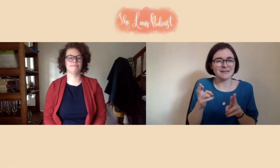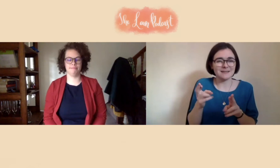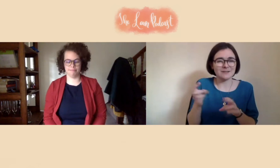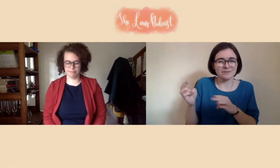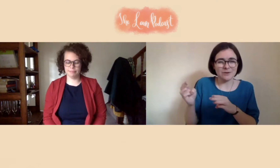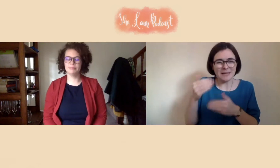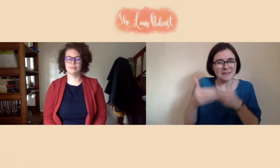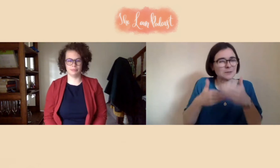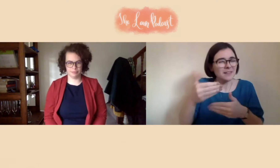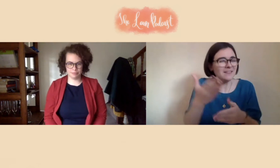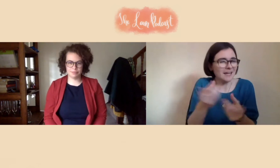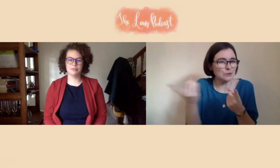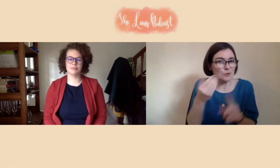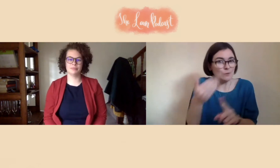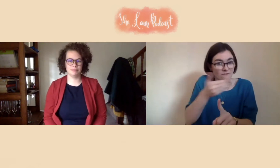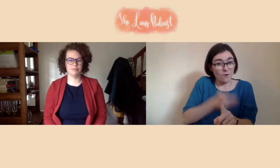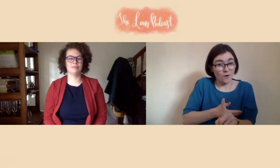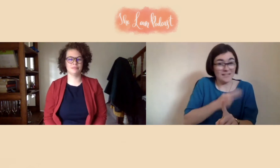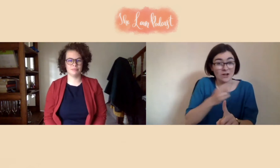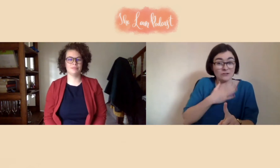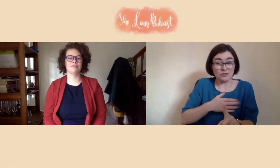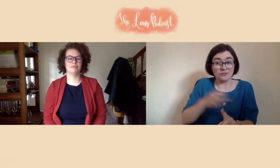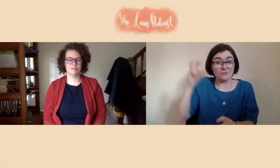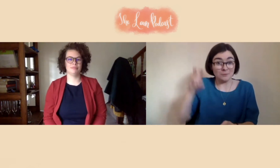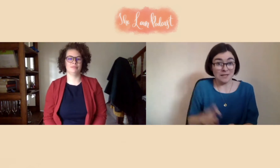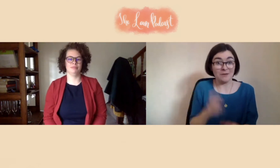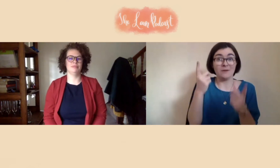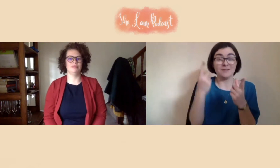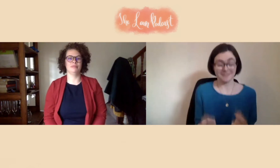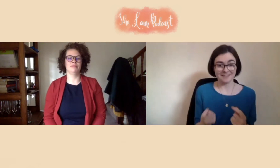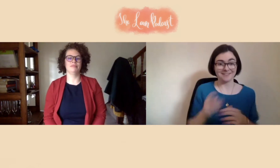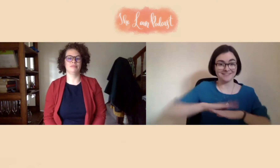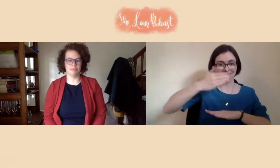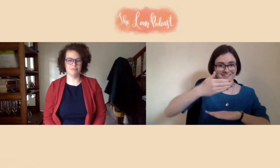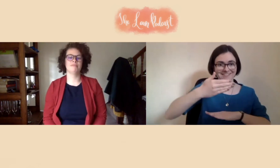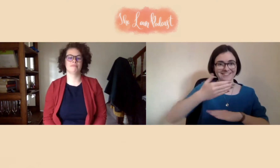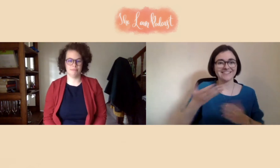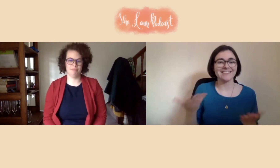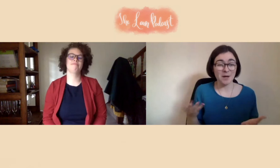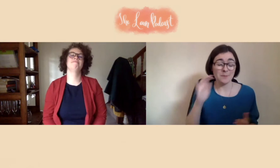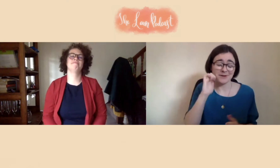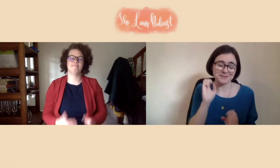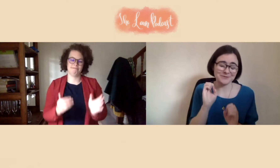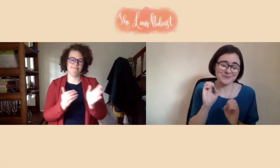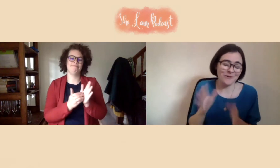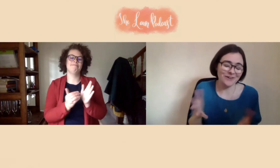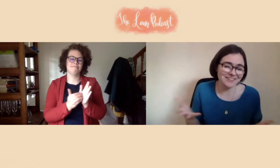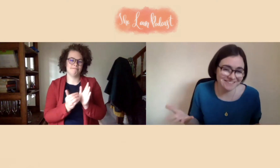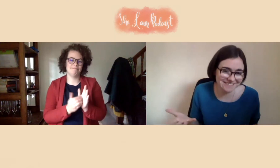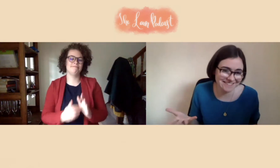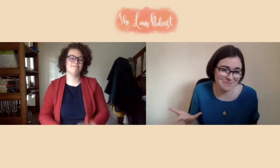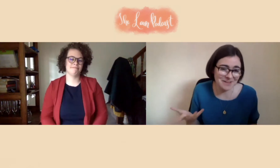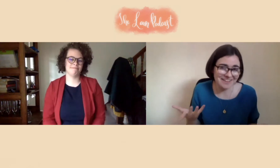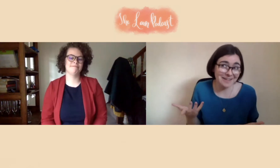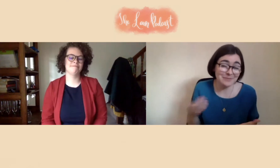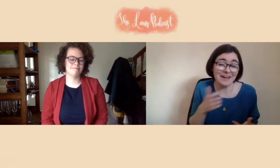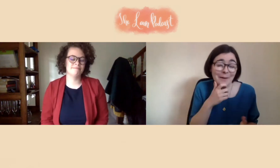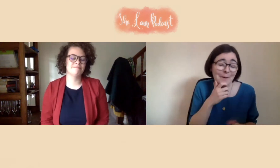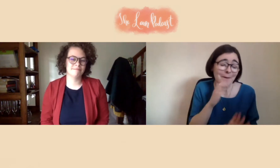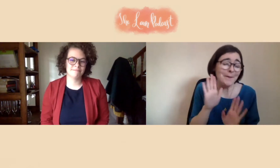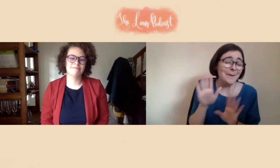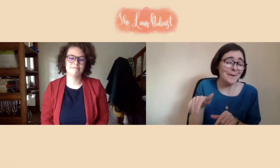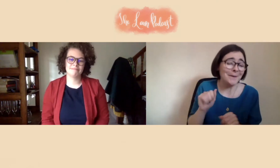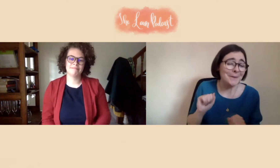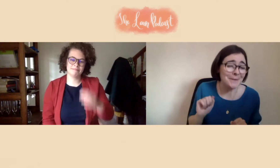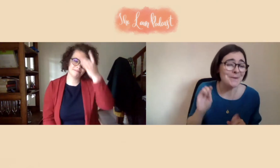just jumping straight on. Right. Because that can be very tempting to just, you know, when you're working from home, I'm sure a lot of people can relate. You can